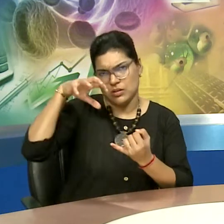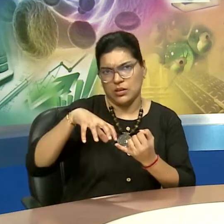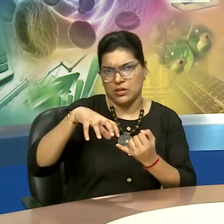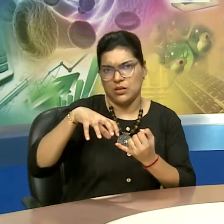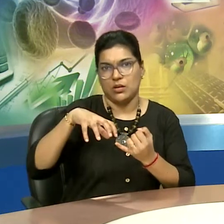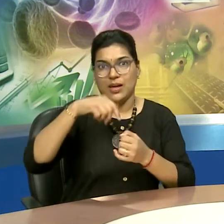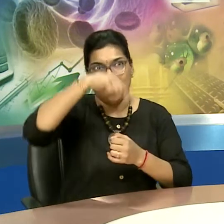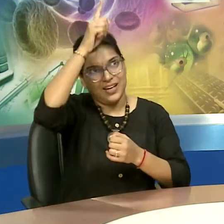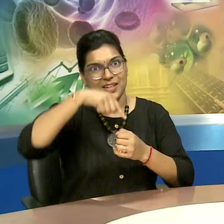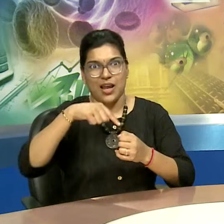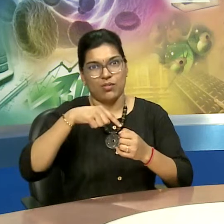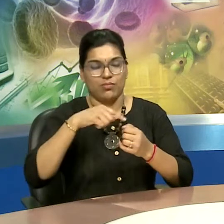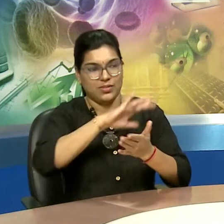from the